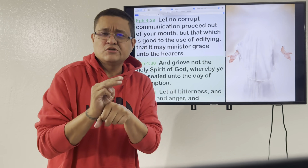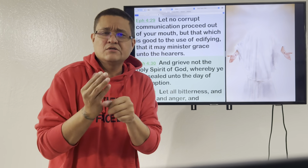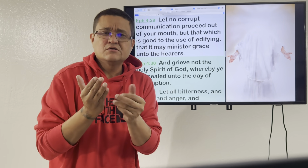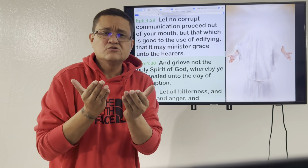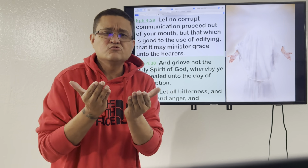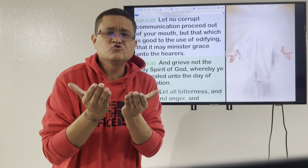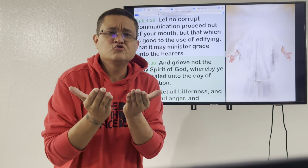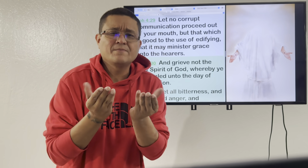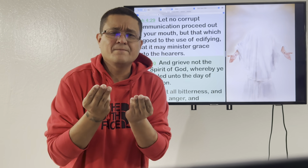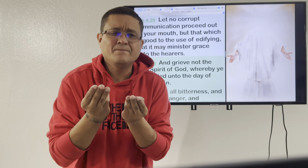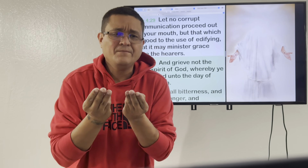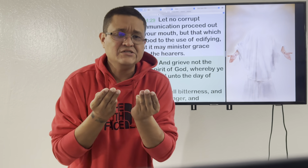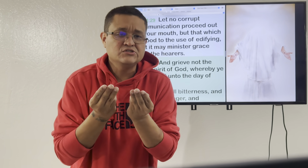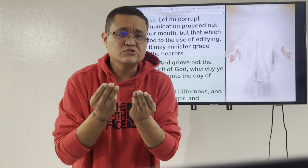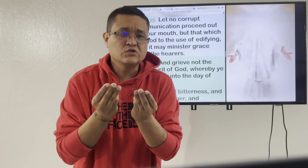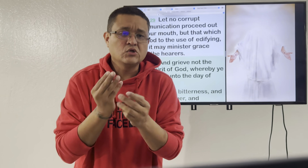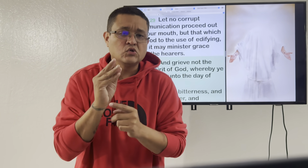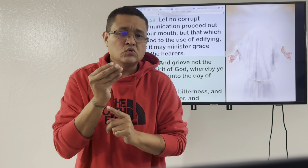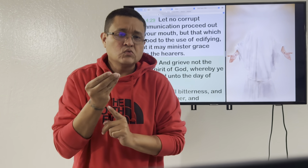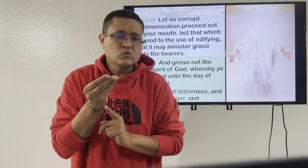that it may minister